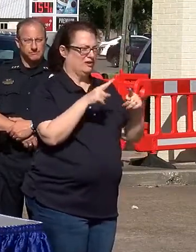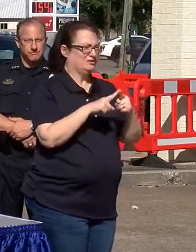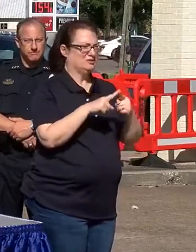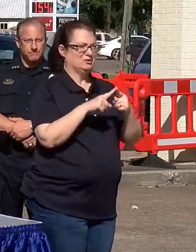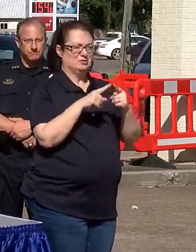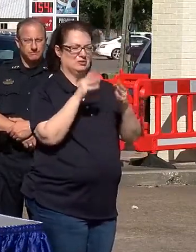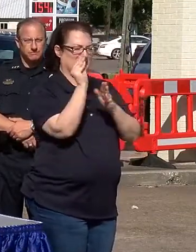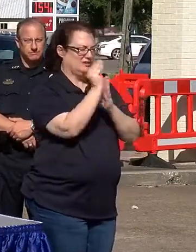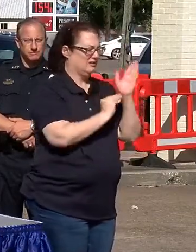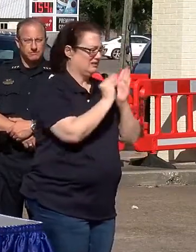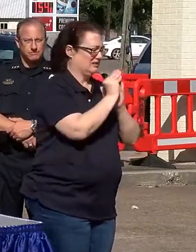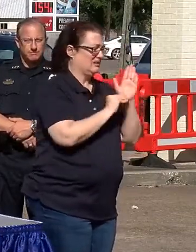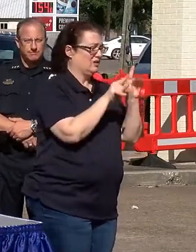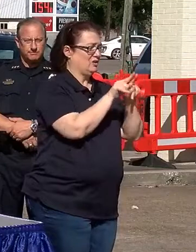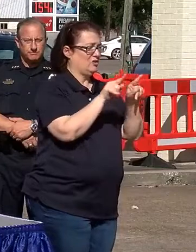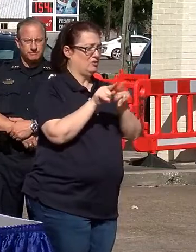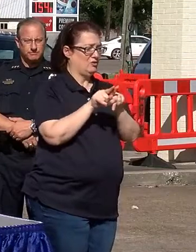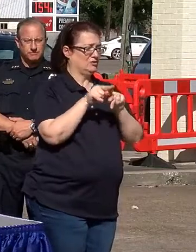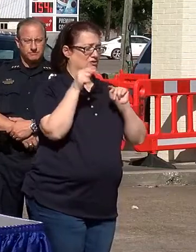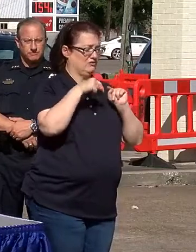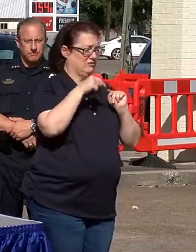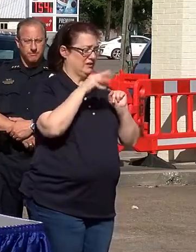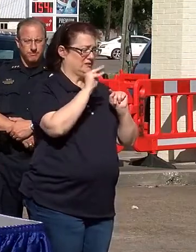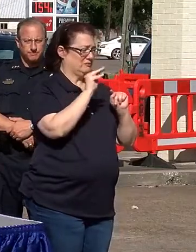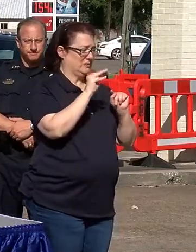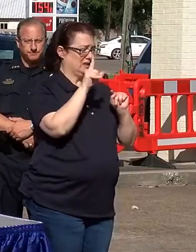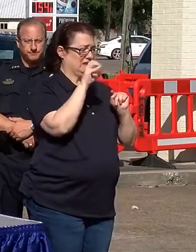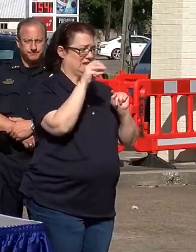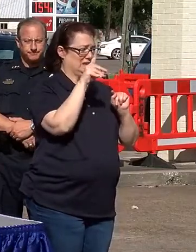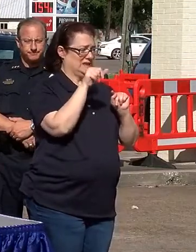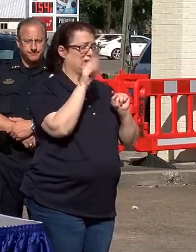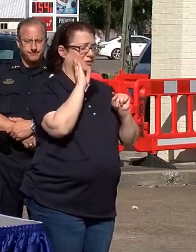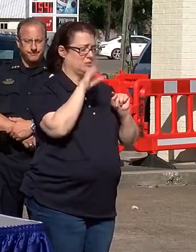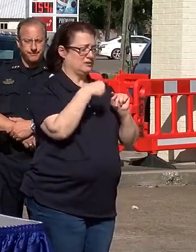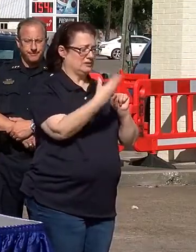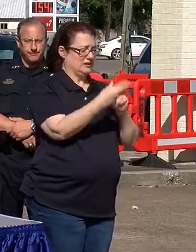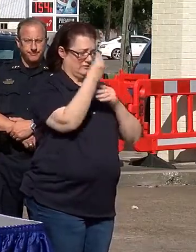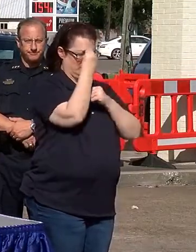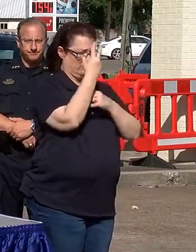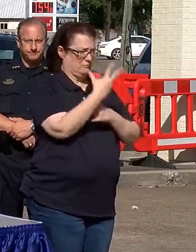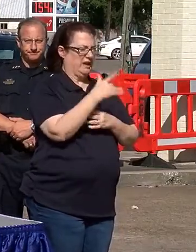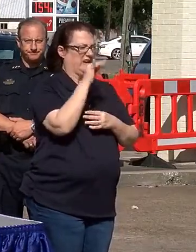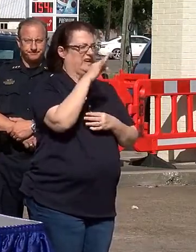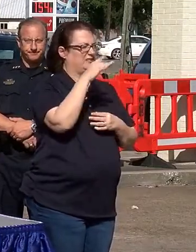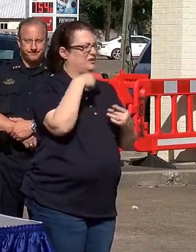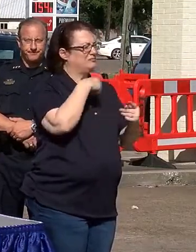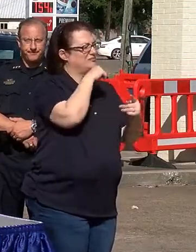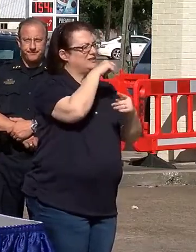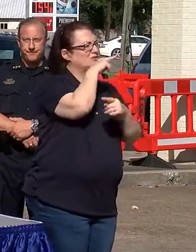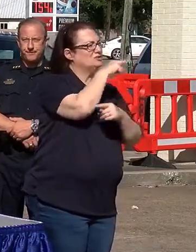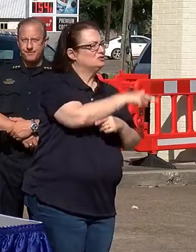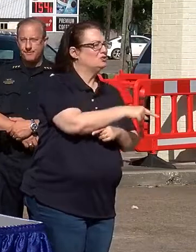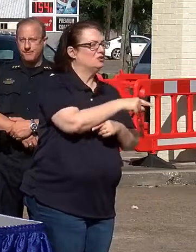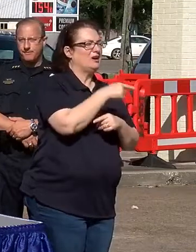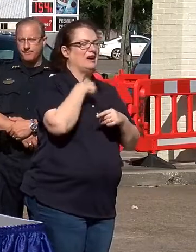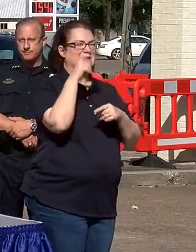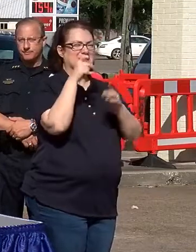also provide information to businesses who need help in complying with this updated clarification of the governor's emergency